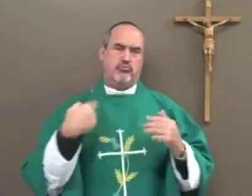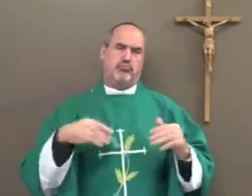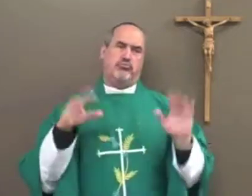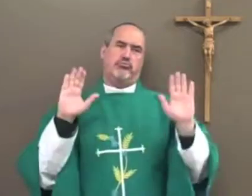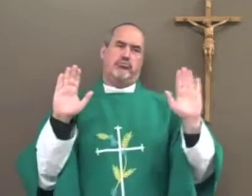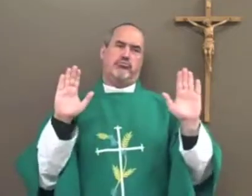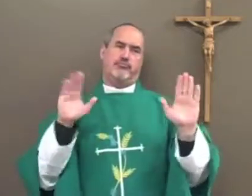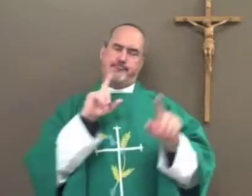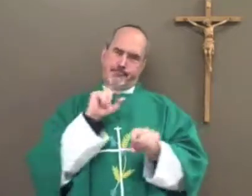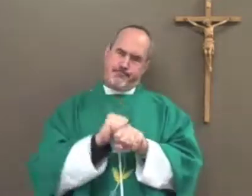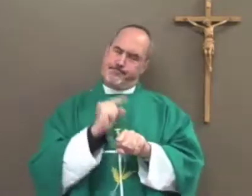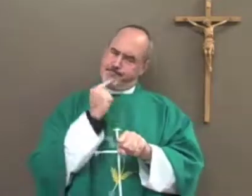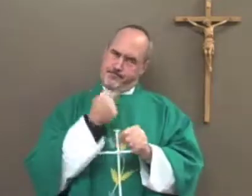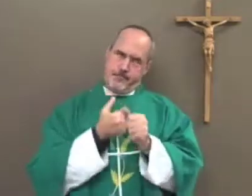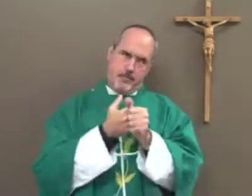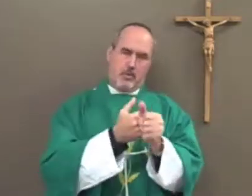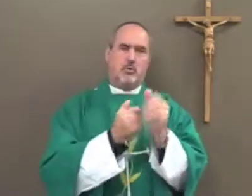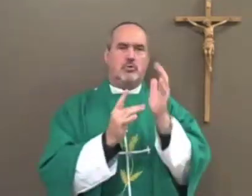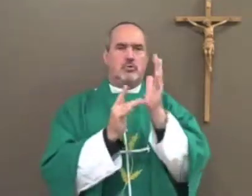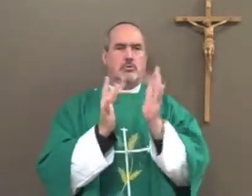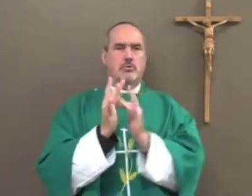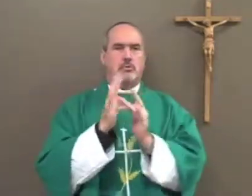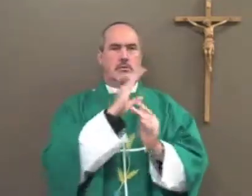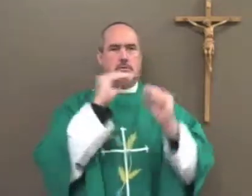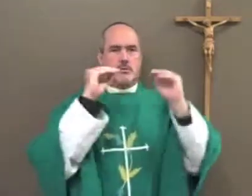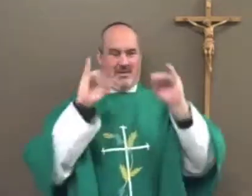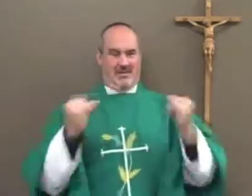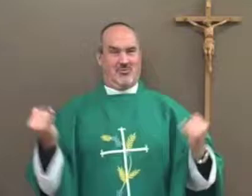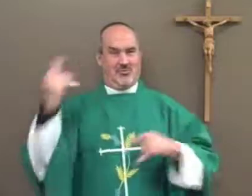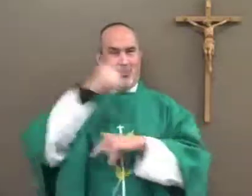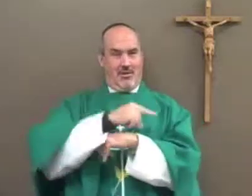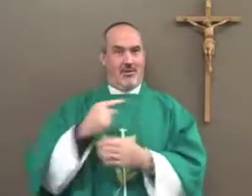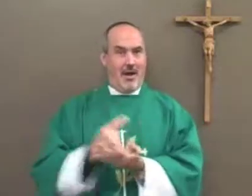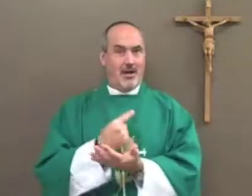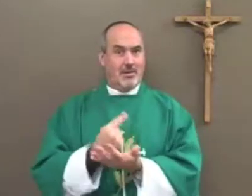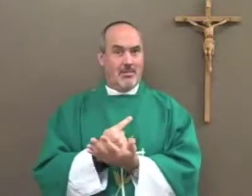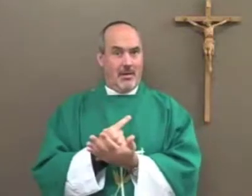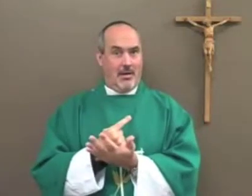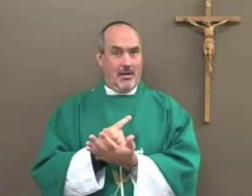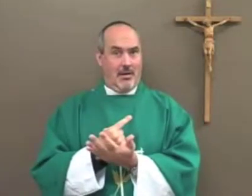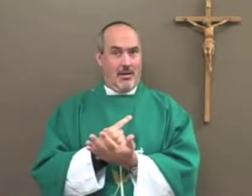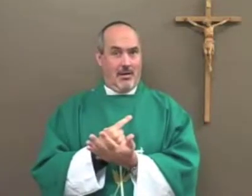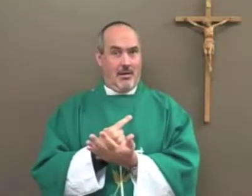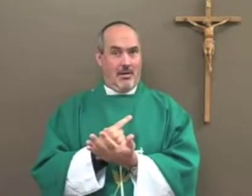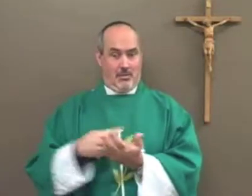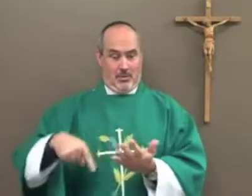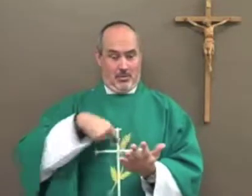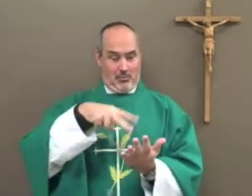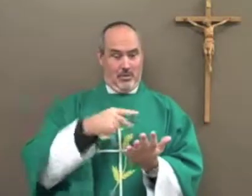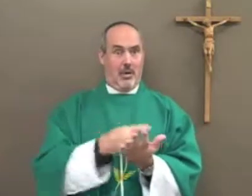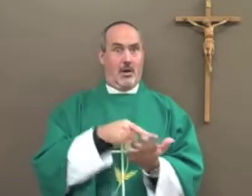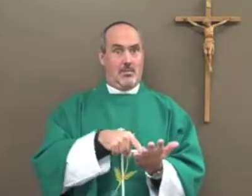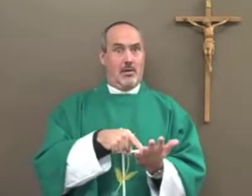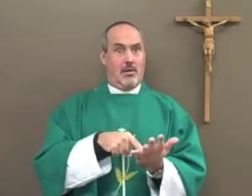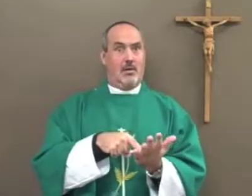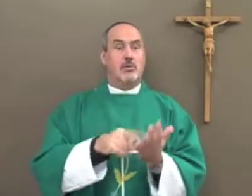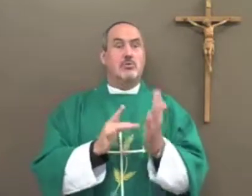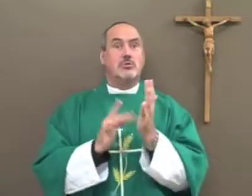he's not a Catholic, but he is a strong follower of Jesus' teachings. And in today's gospel, when we